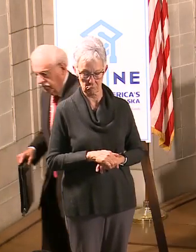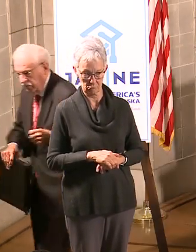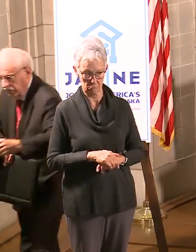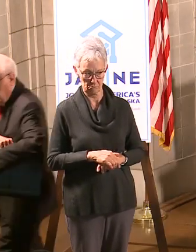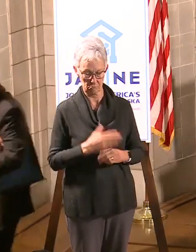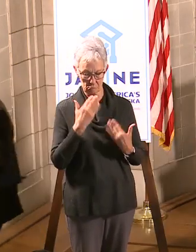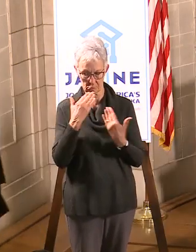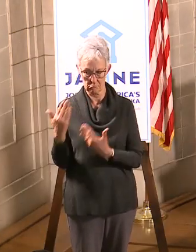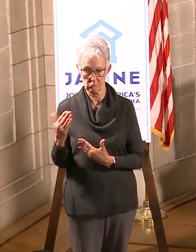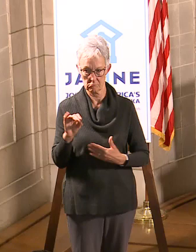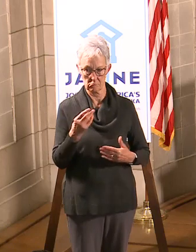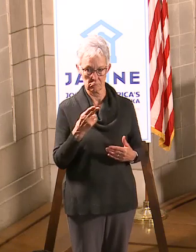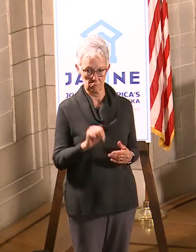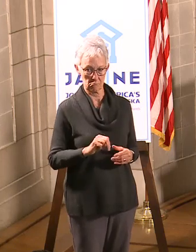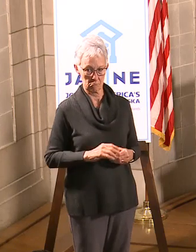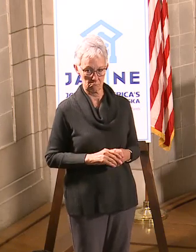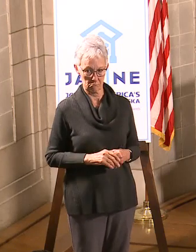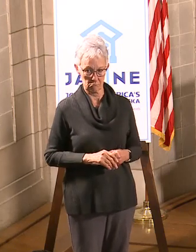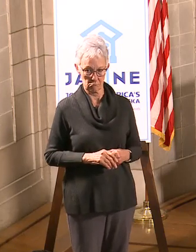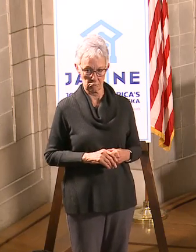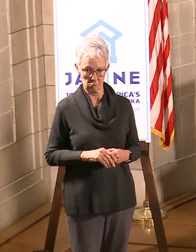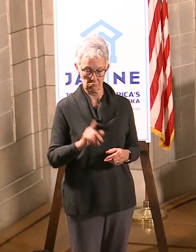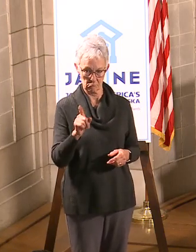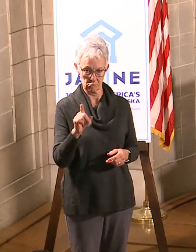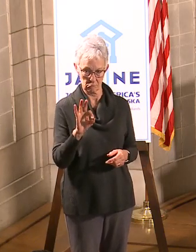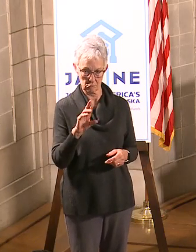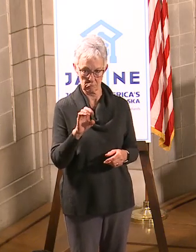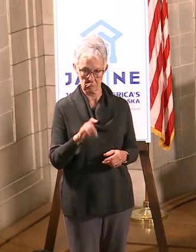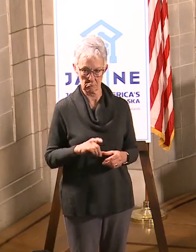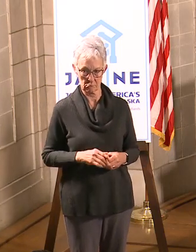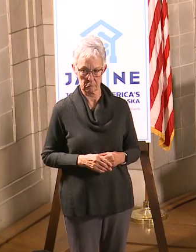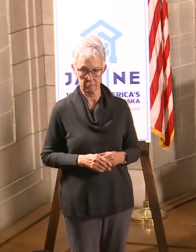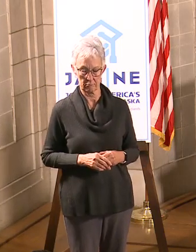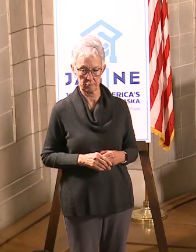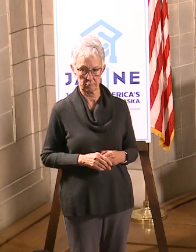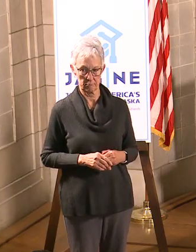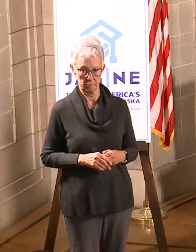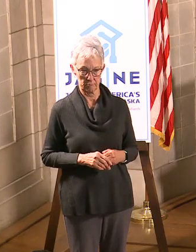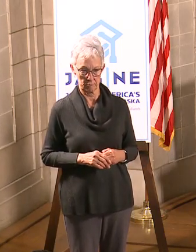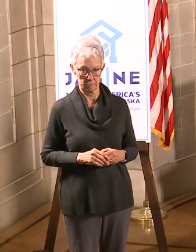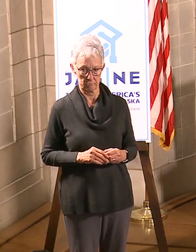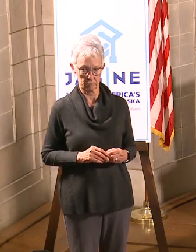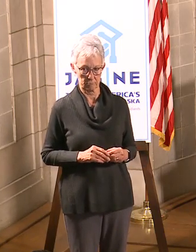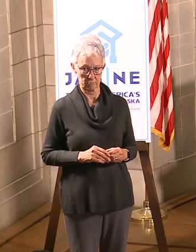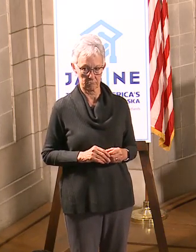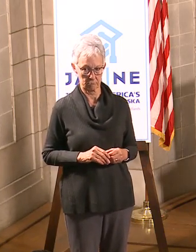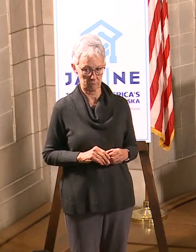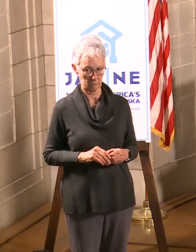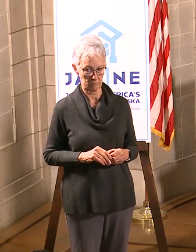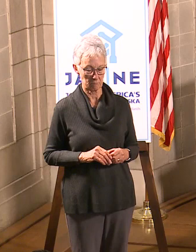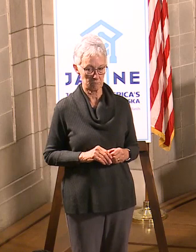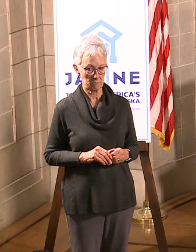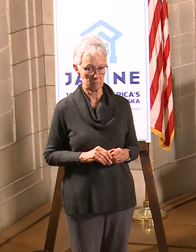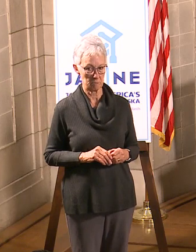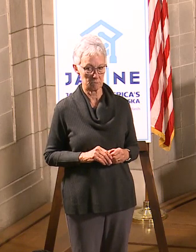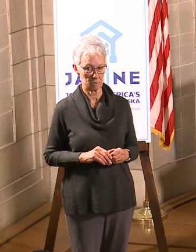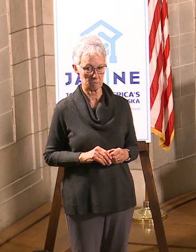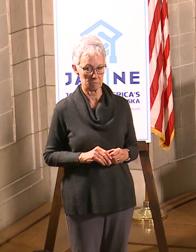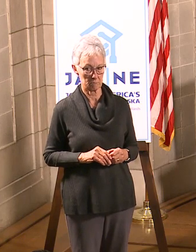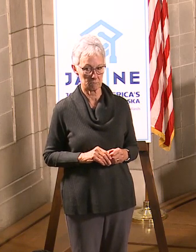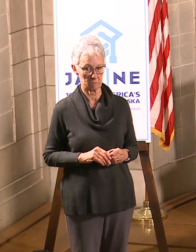Thank you very much, John. Fred? Governor, you said that the reason why you didn't